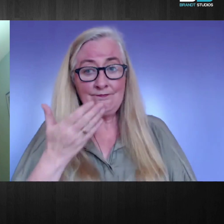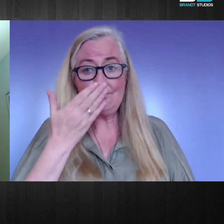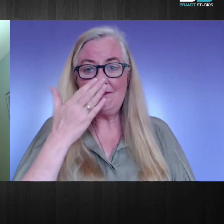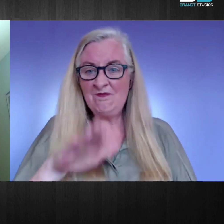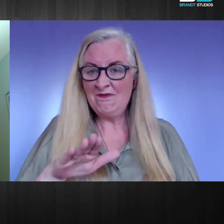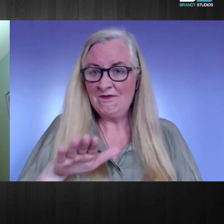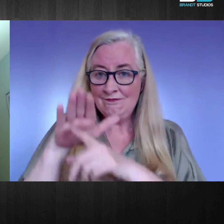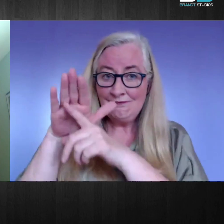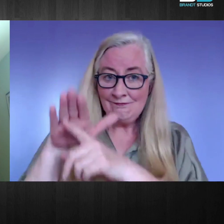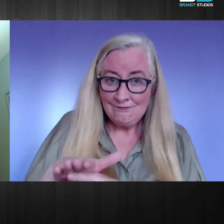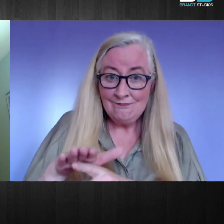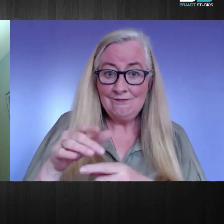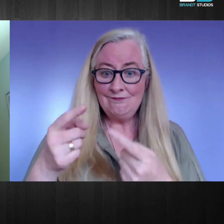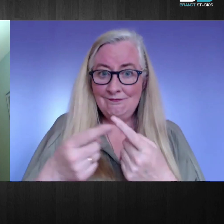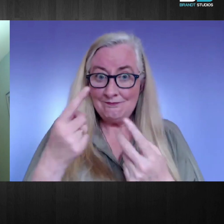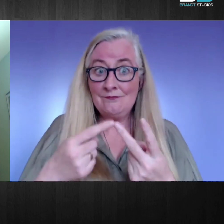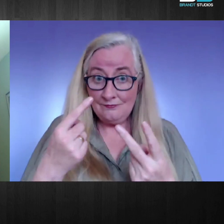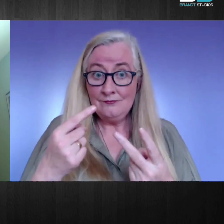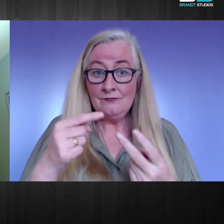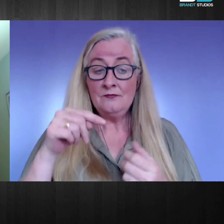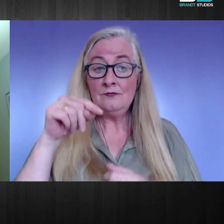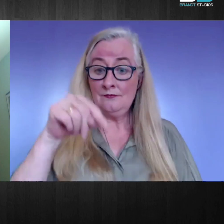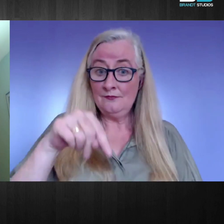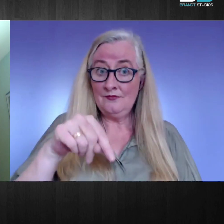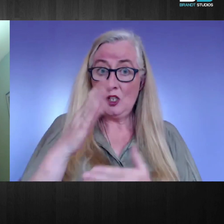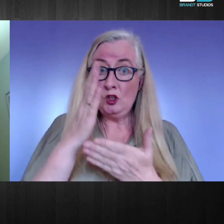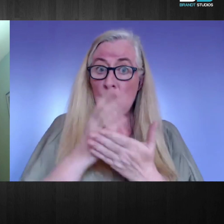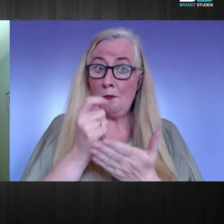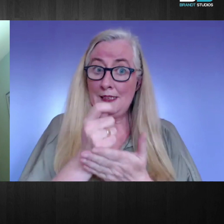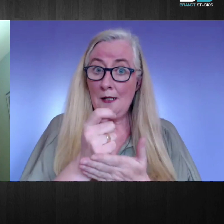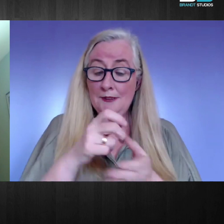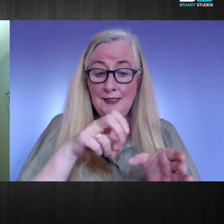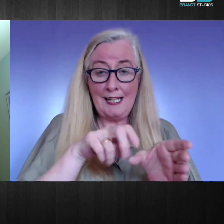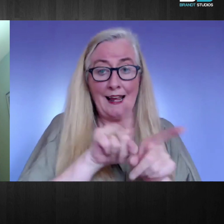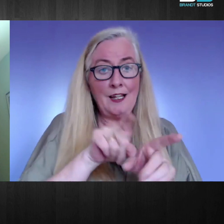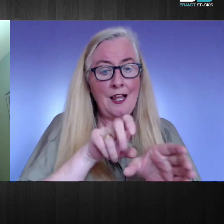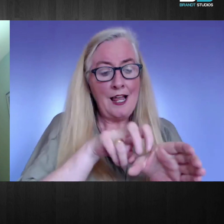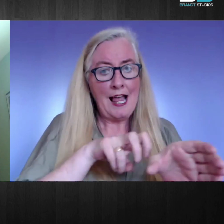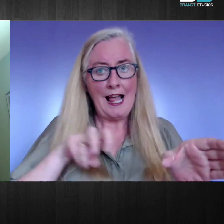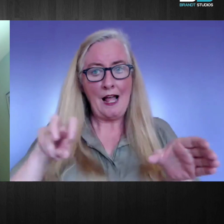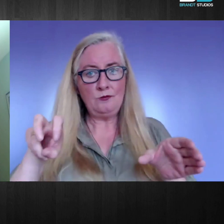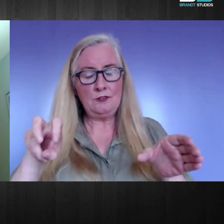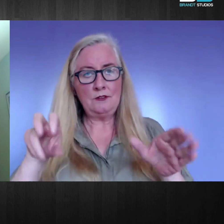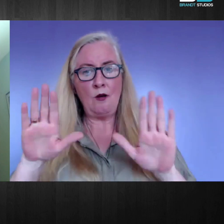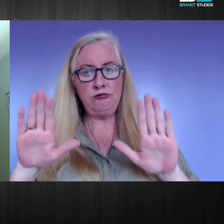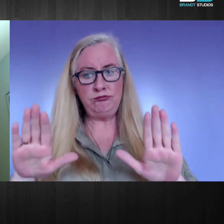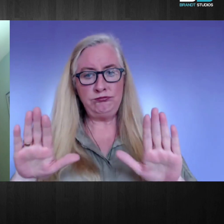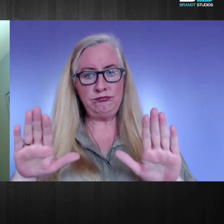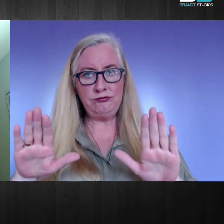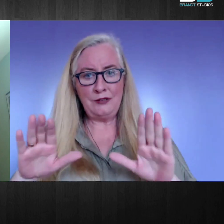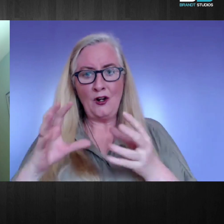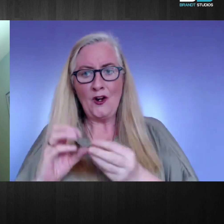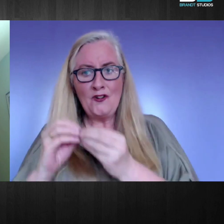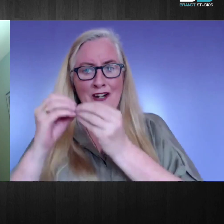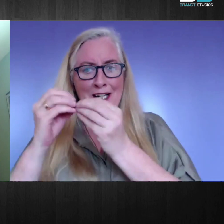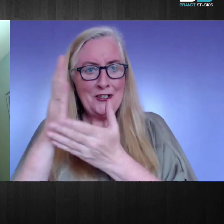whereas sometimes taking the time out through creative processes such as this, people can see them in a new light and start